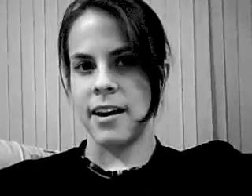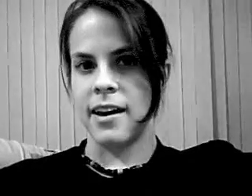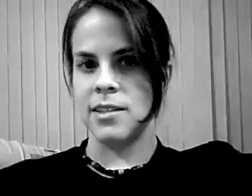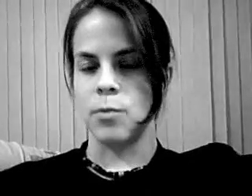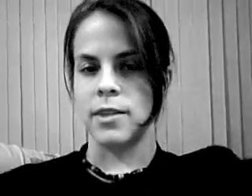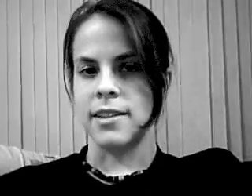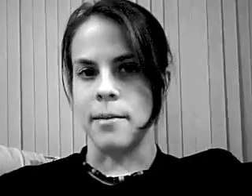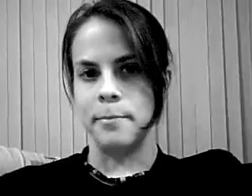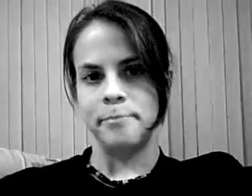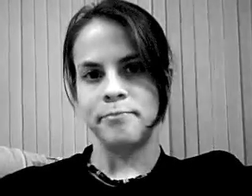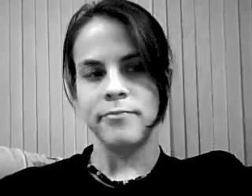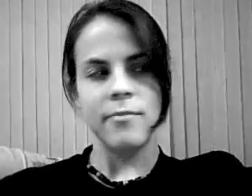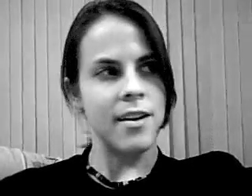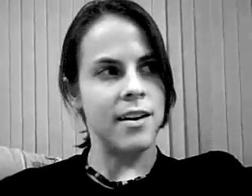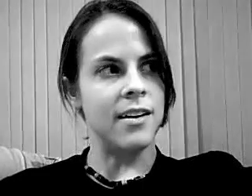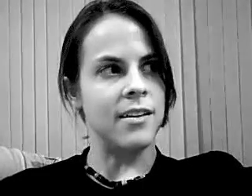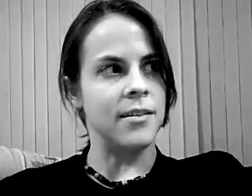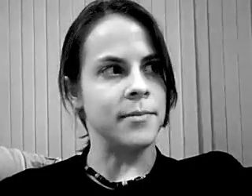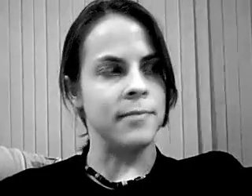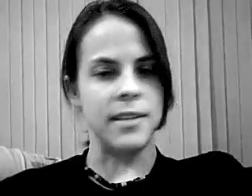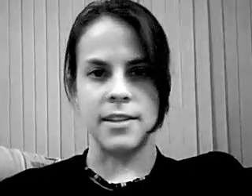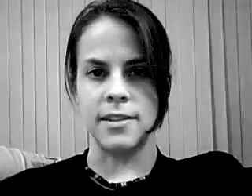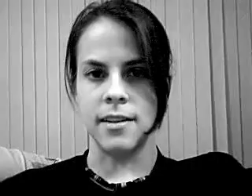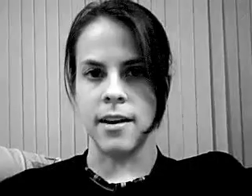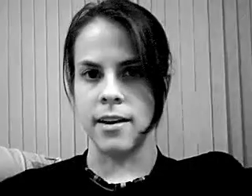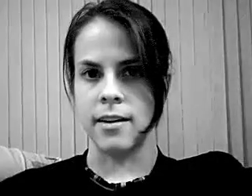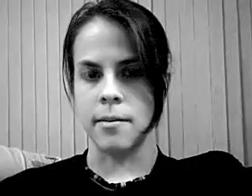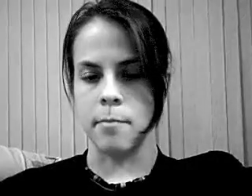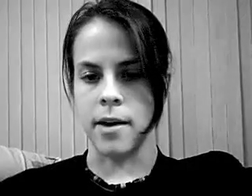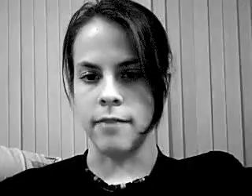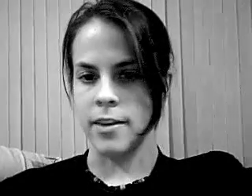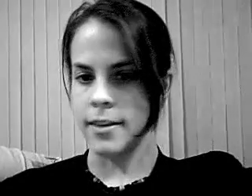Hey guys, what's up? This is like my